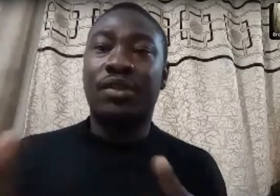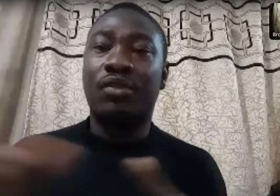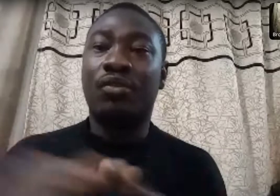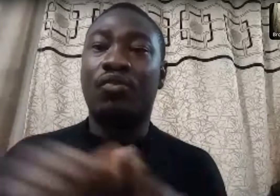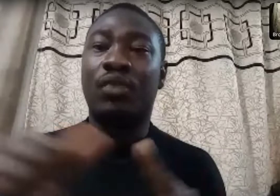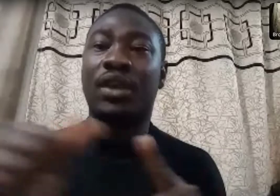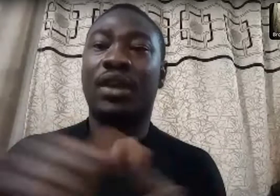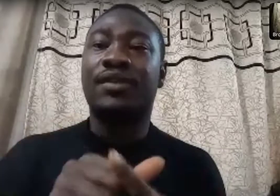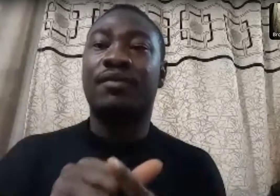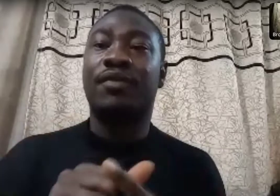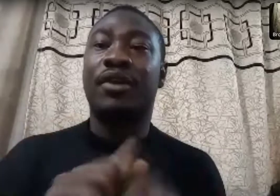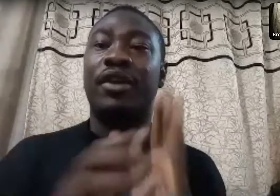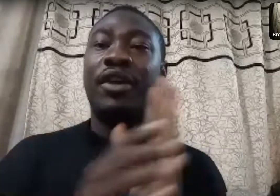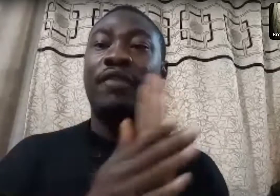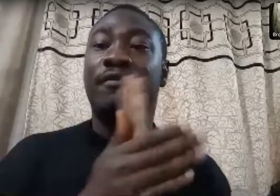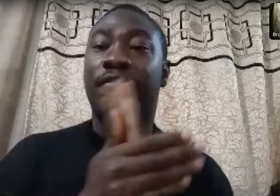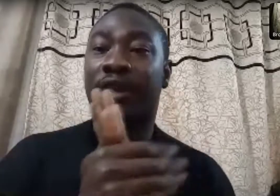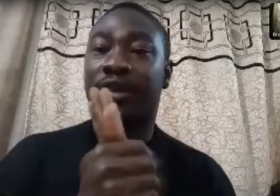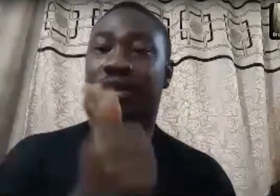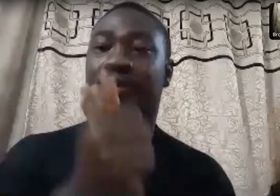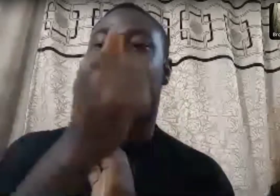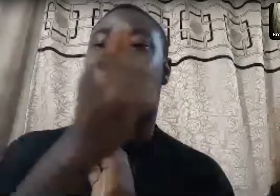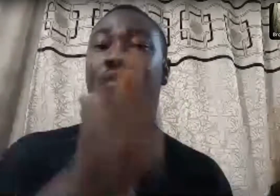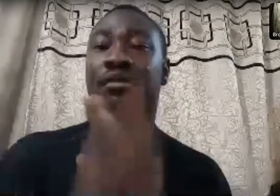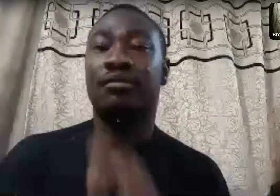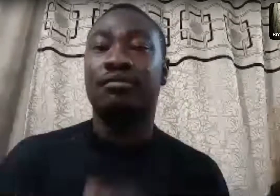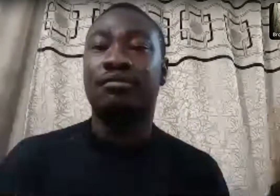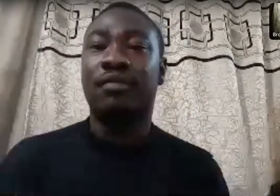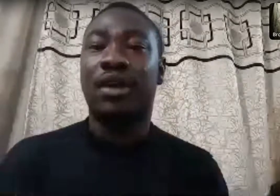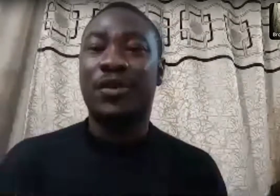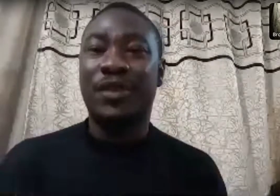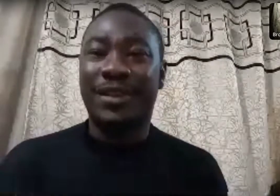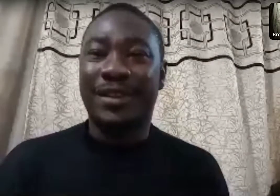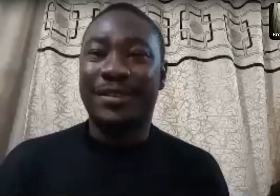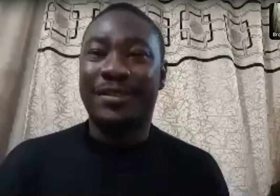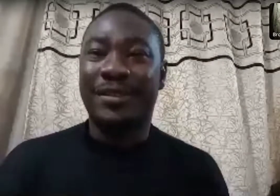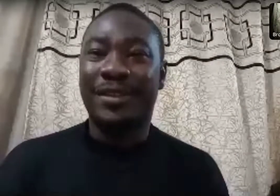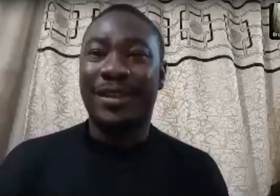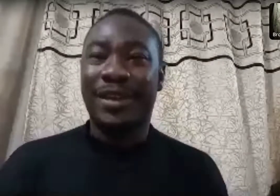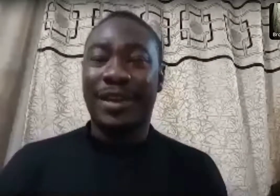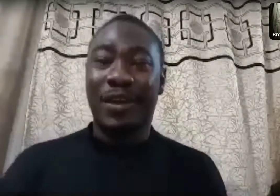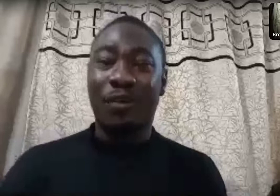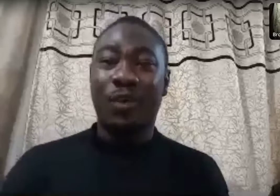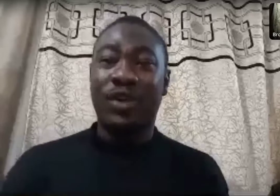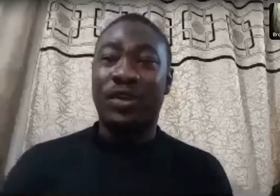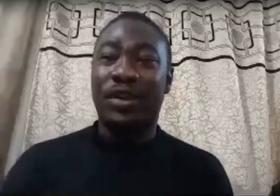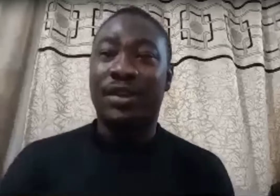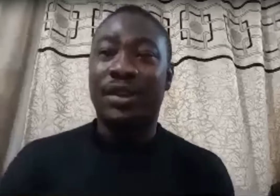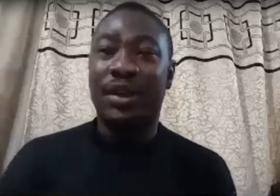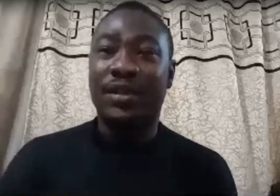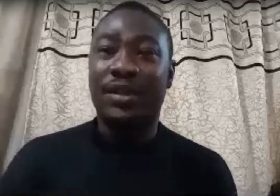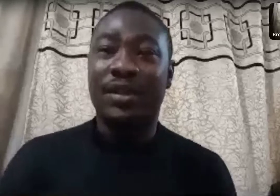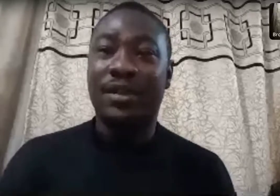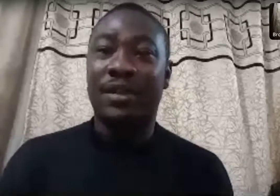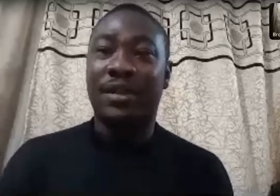effective. Are we together? I hope you're enjoying this class. And I just